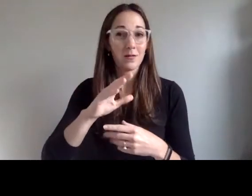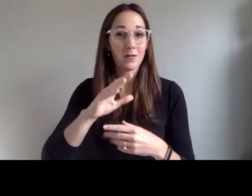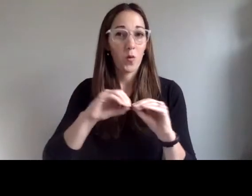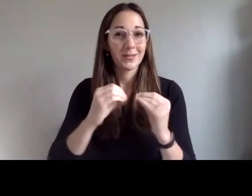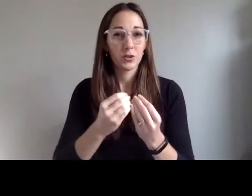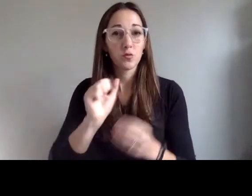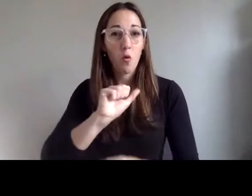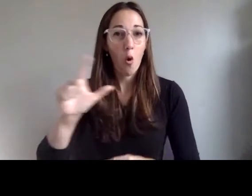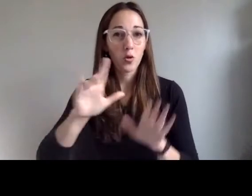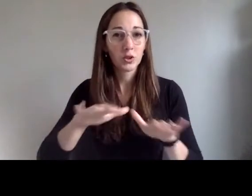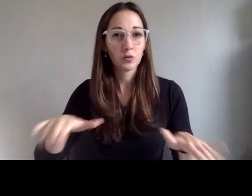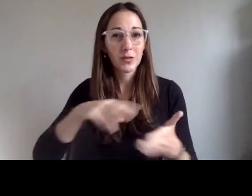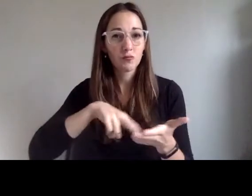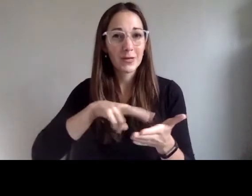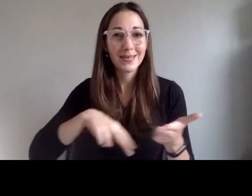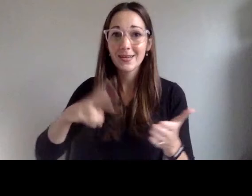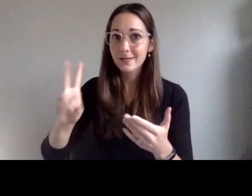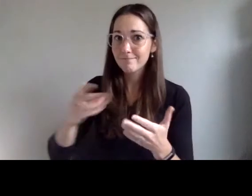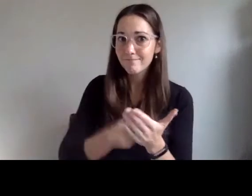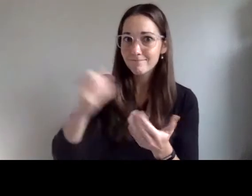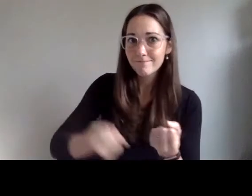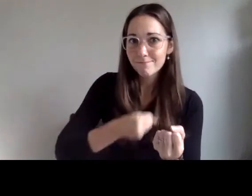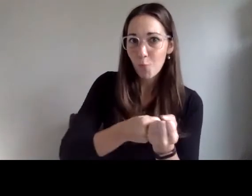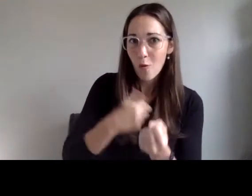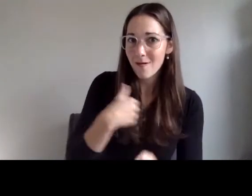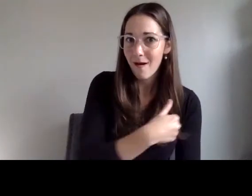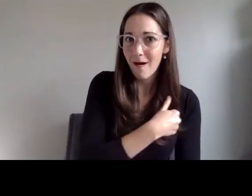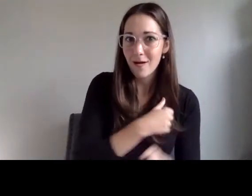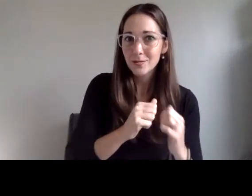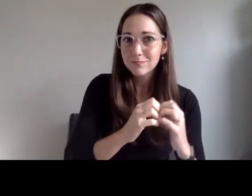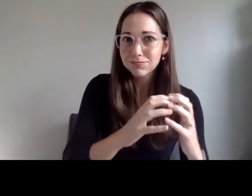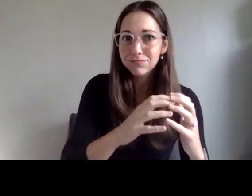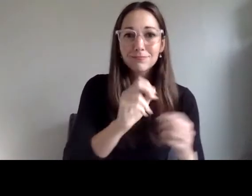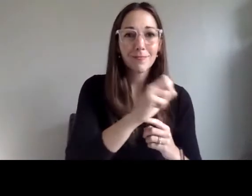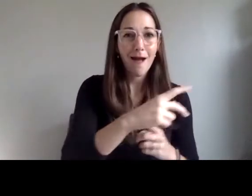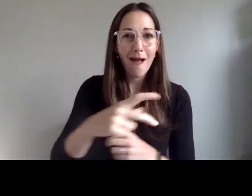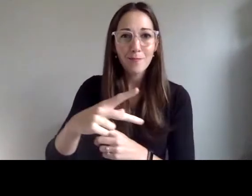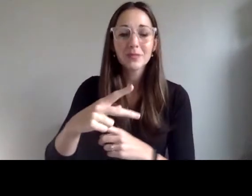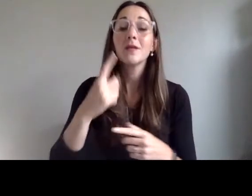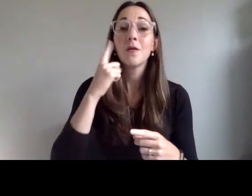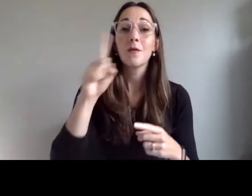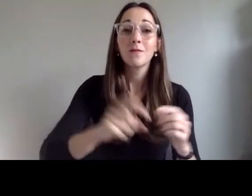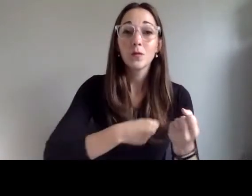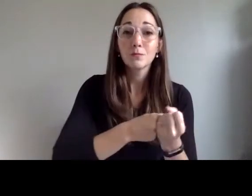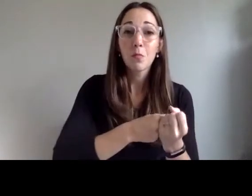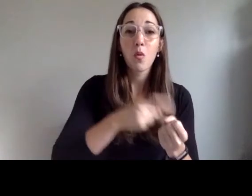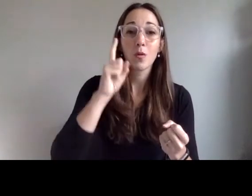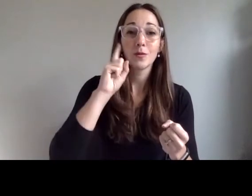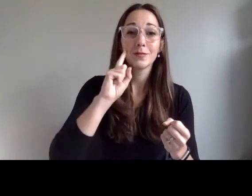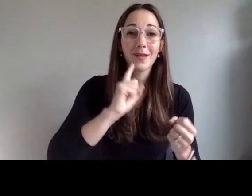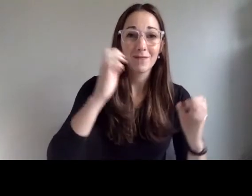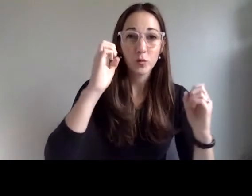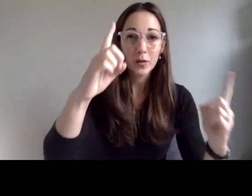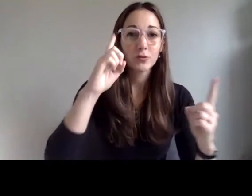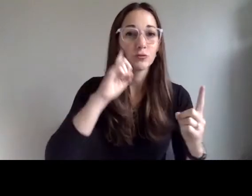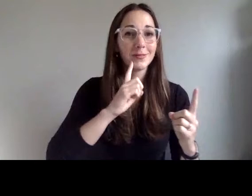had grand challenges called Sign On for Literacy, which was to produce applications to support deaf education and deaf